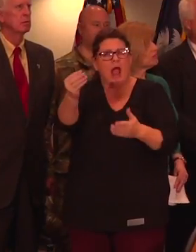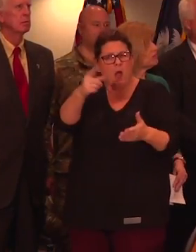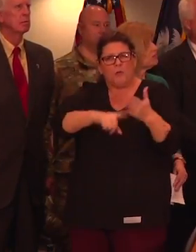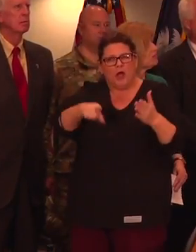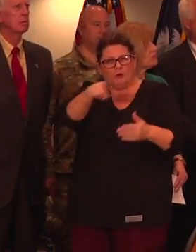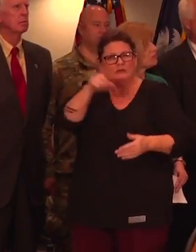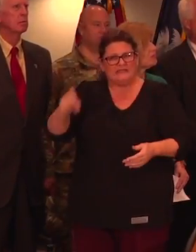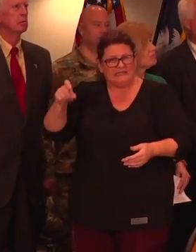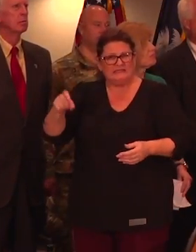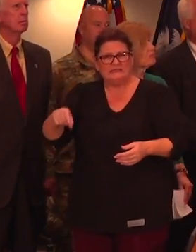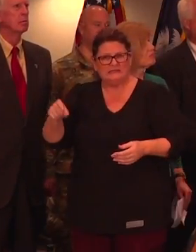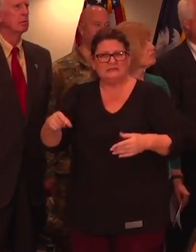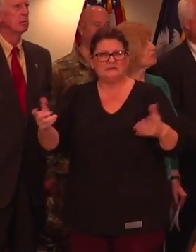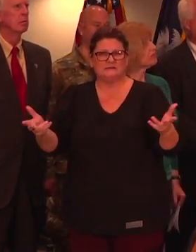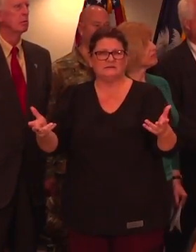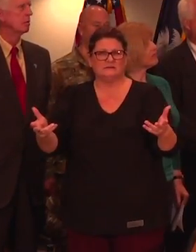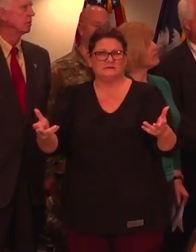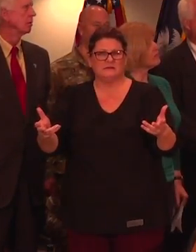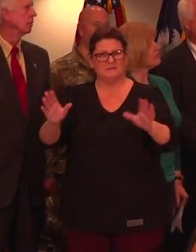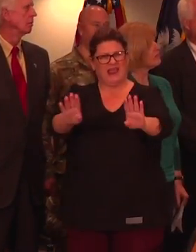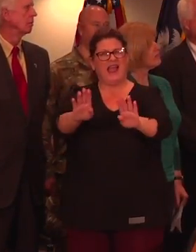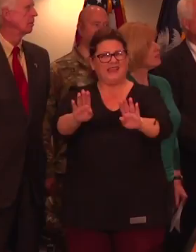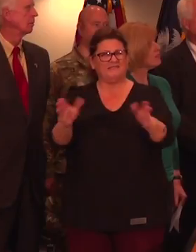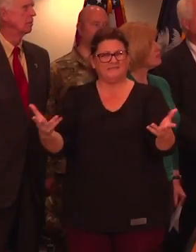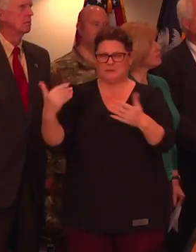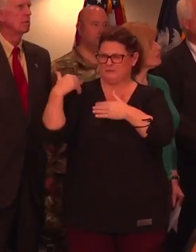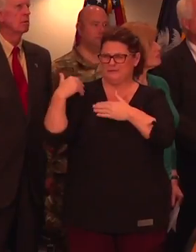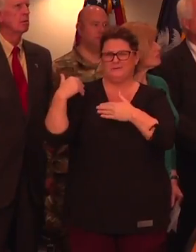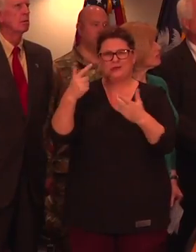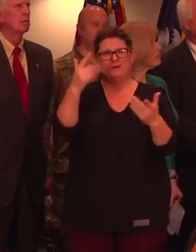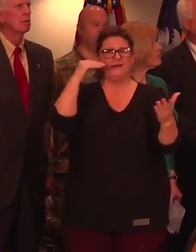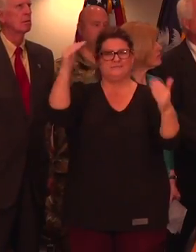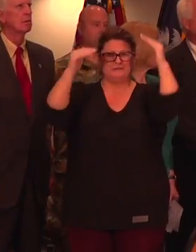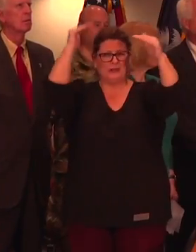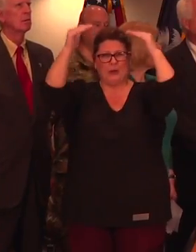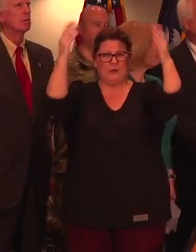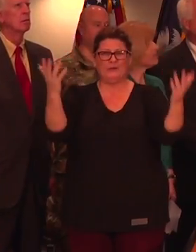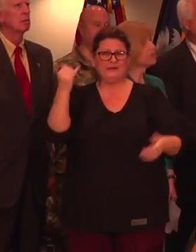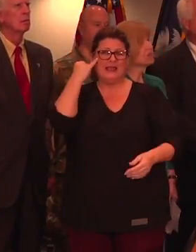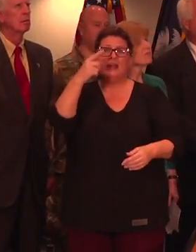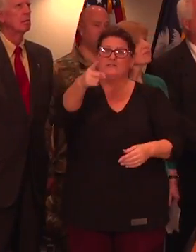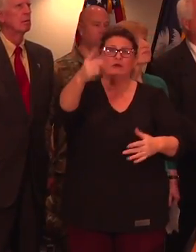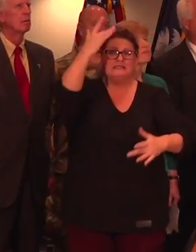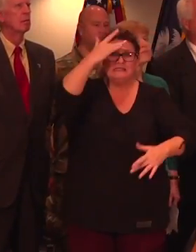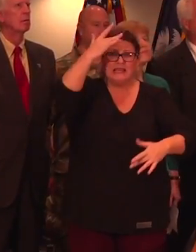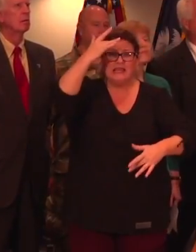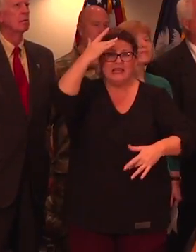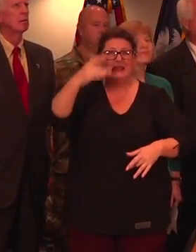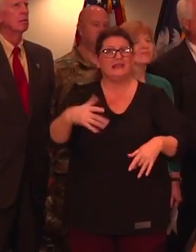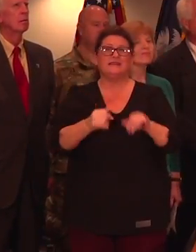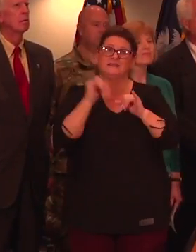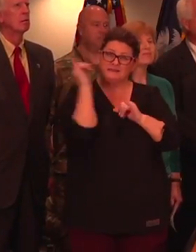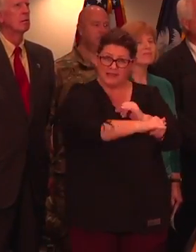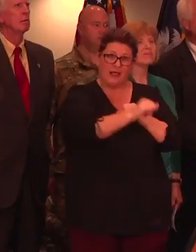do ask people to also behave responsibly in public. If they're ill, have someone else get those groceries